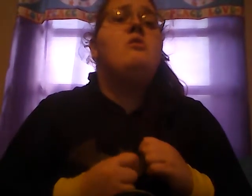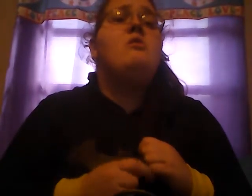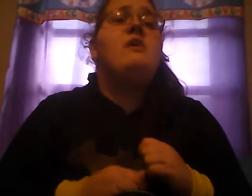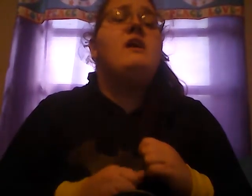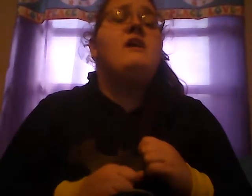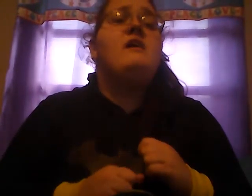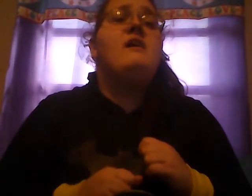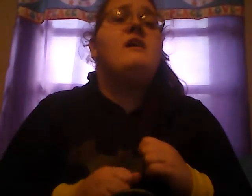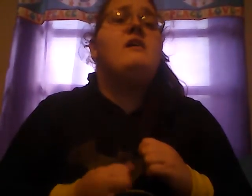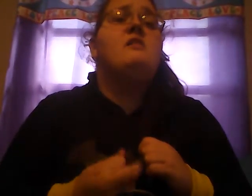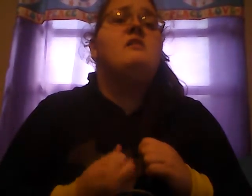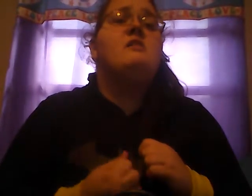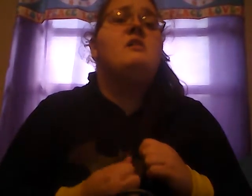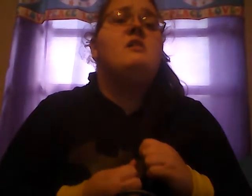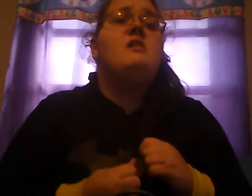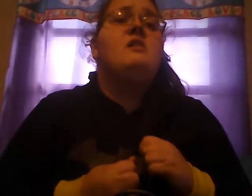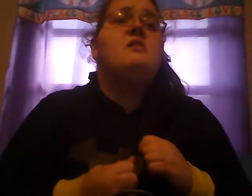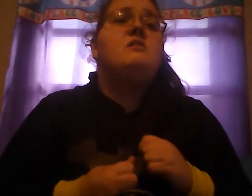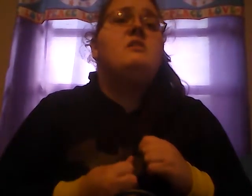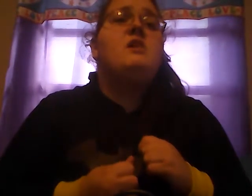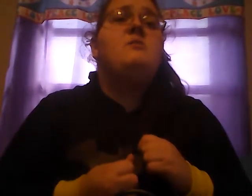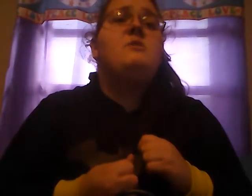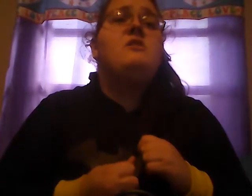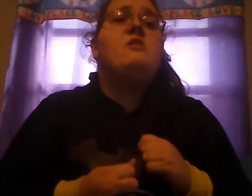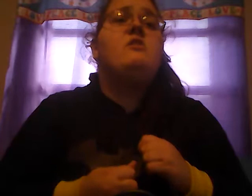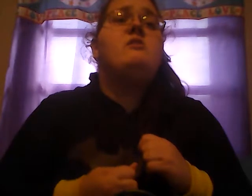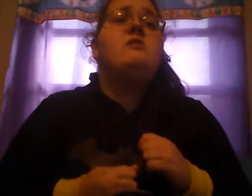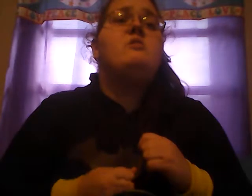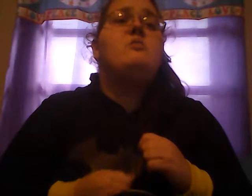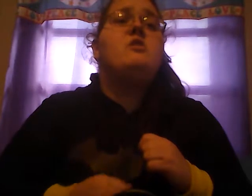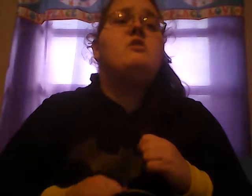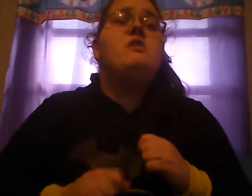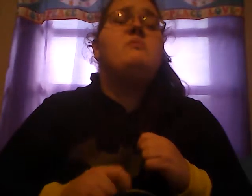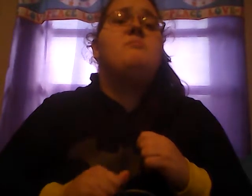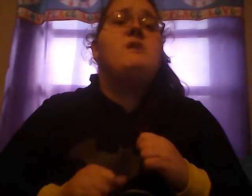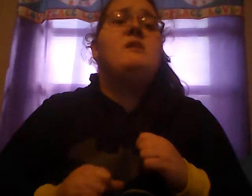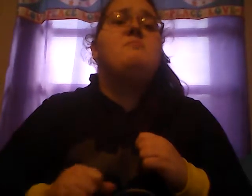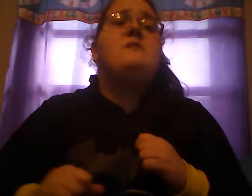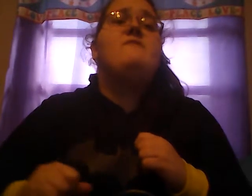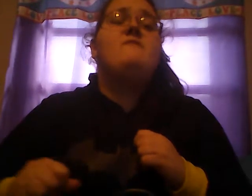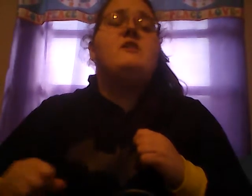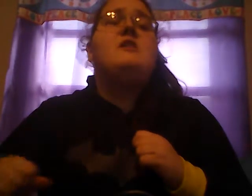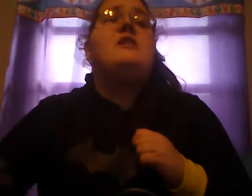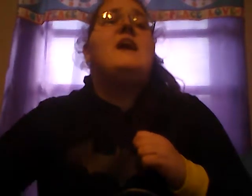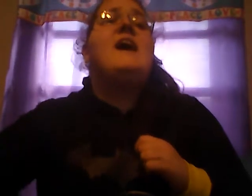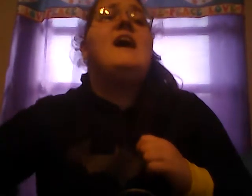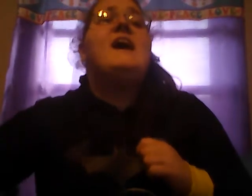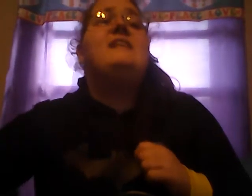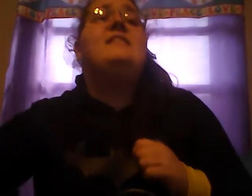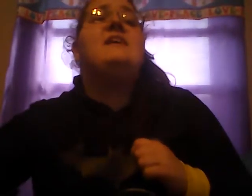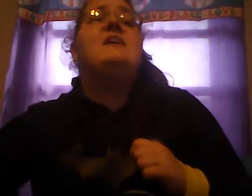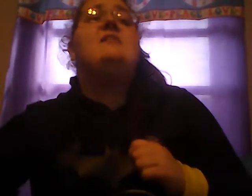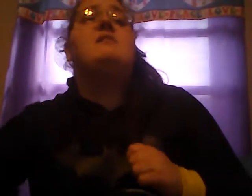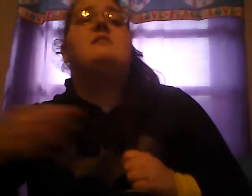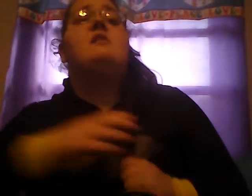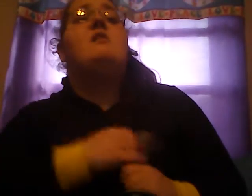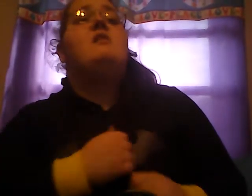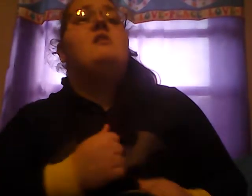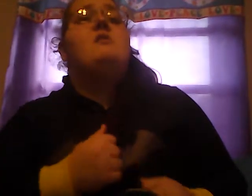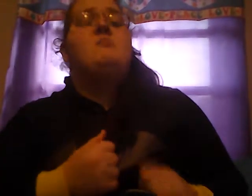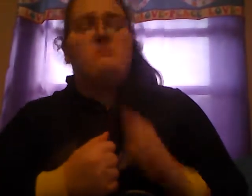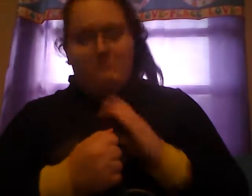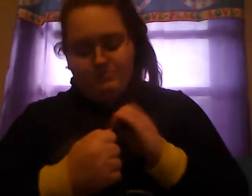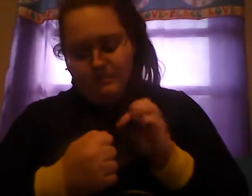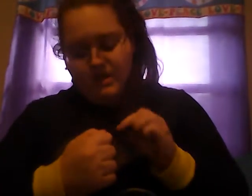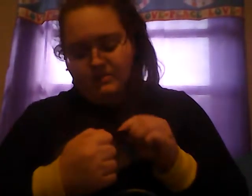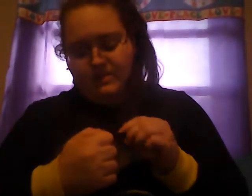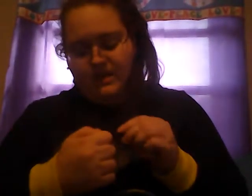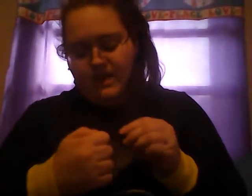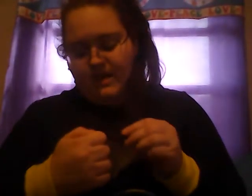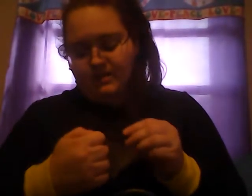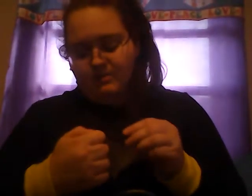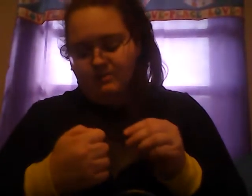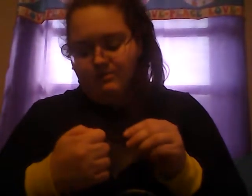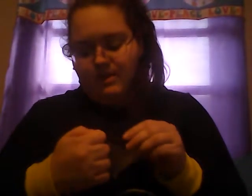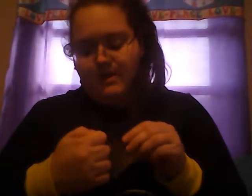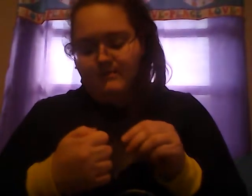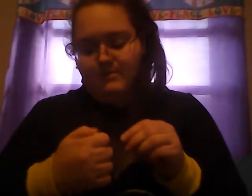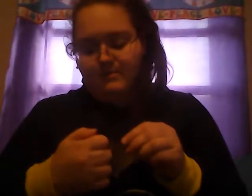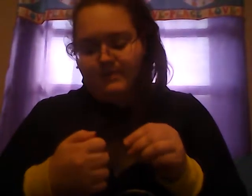oh, yeah. How many girls in the world can make me feel like this? Baby, I don't ever